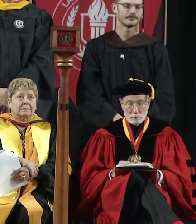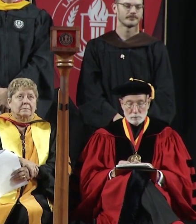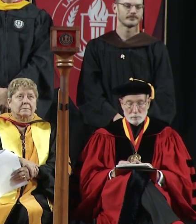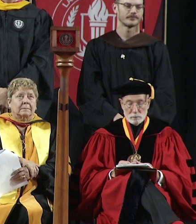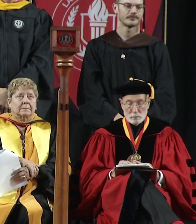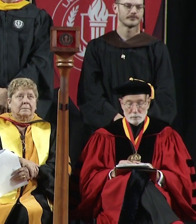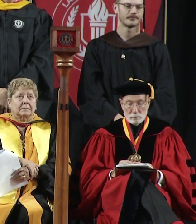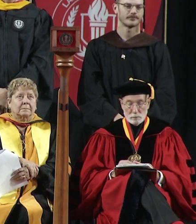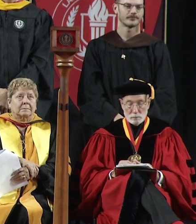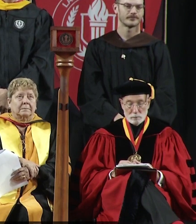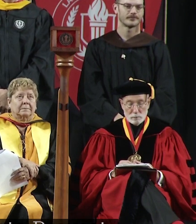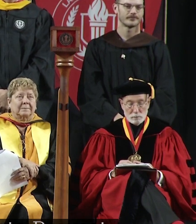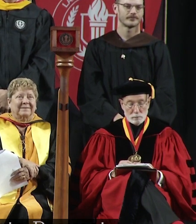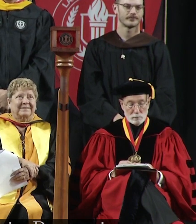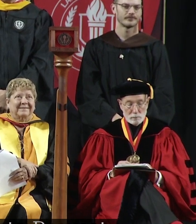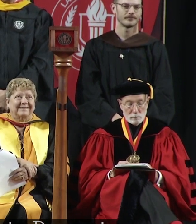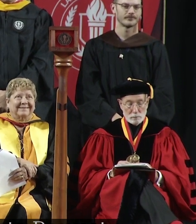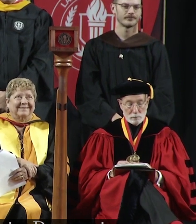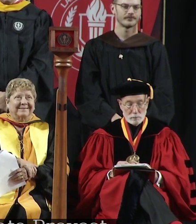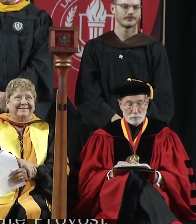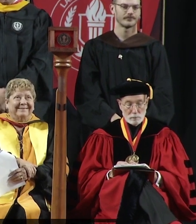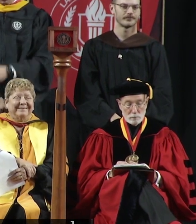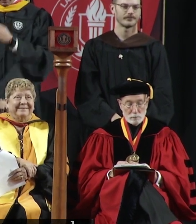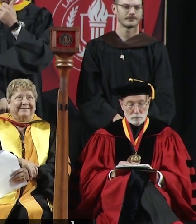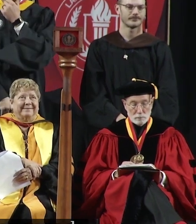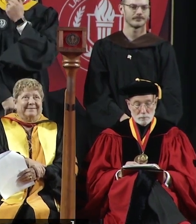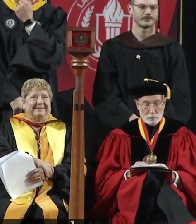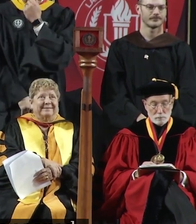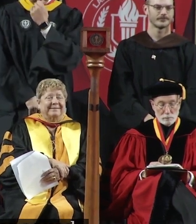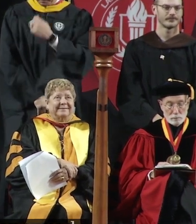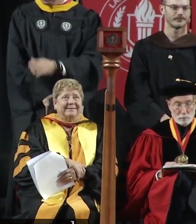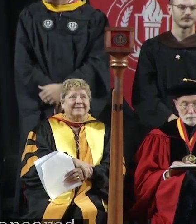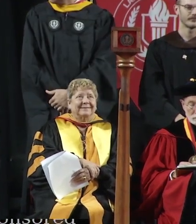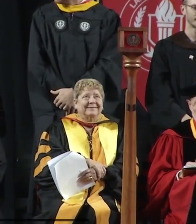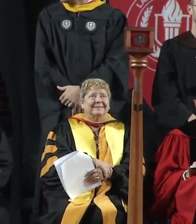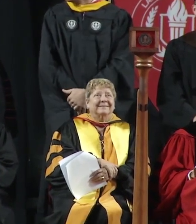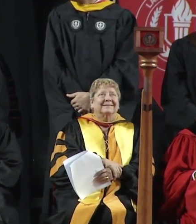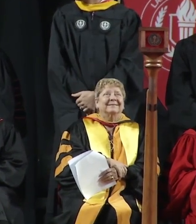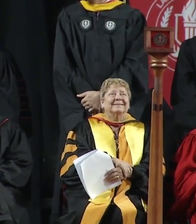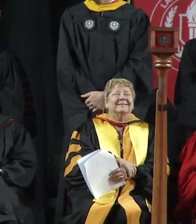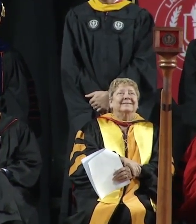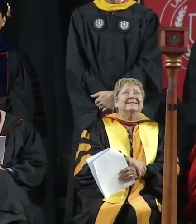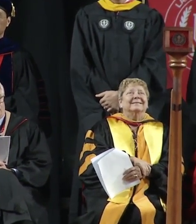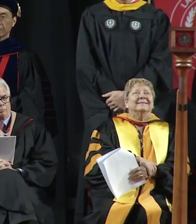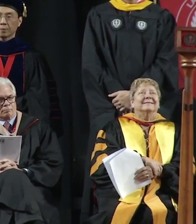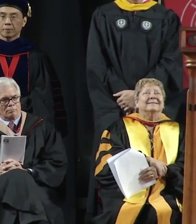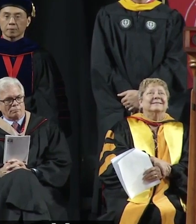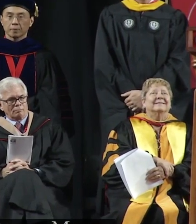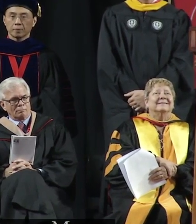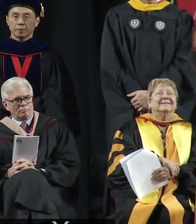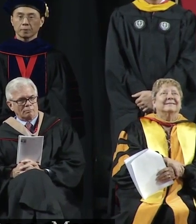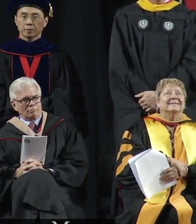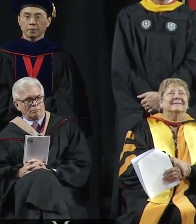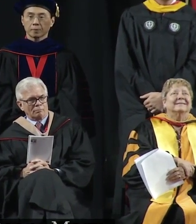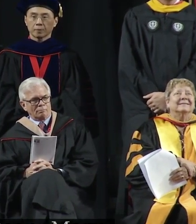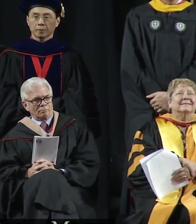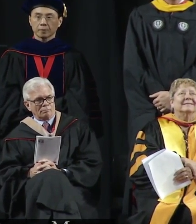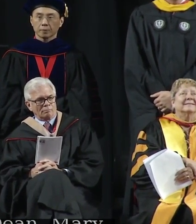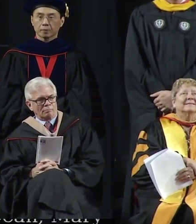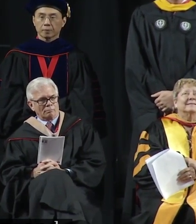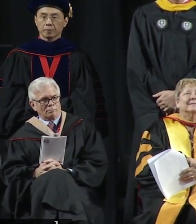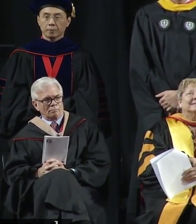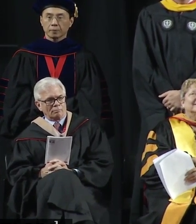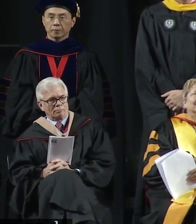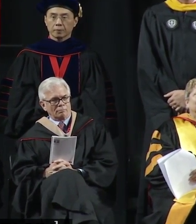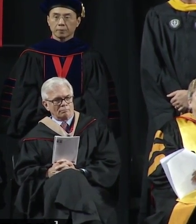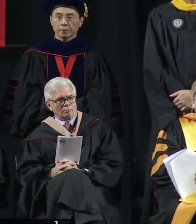Associate Provost for Research and Sponsored Programs, Dr. Anna Almquist, Dean, Mary and John Gray Library and